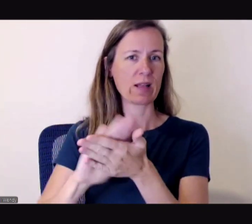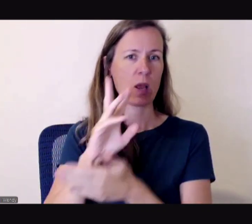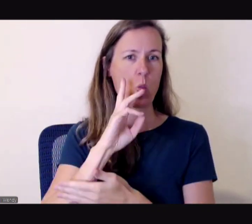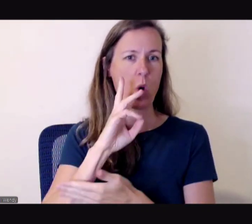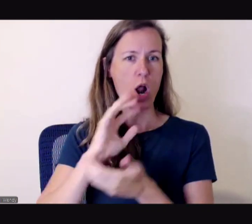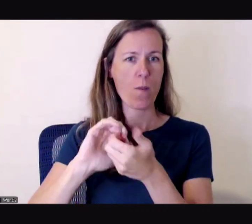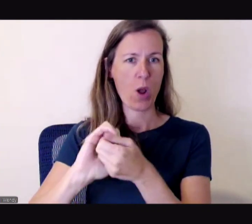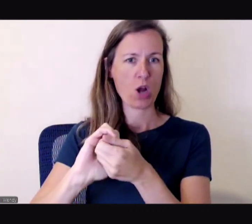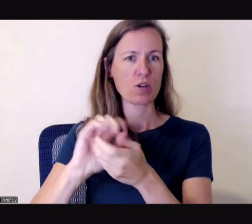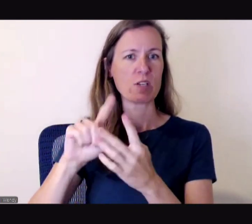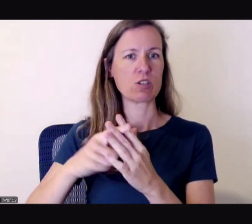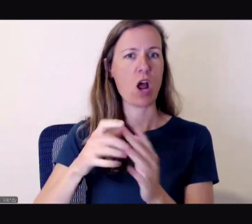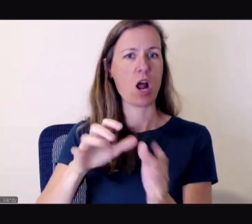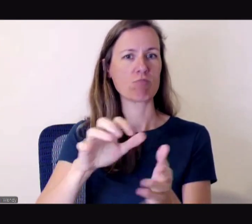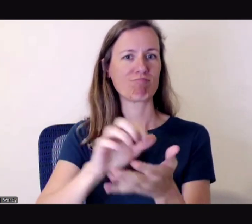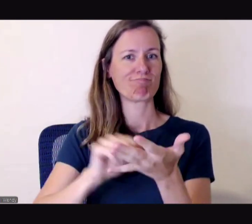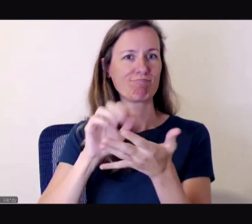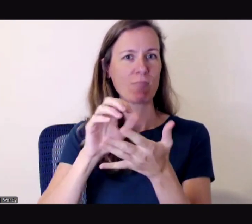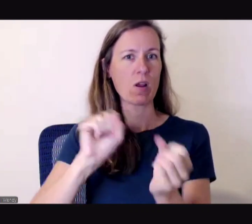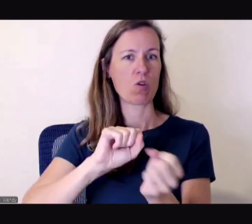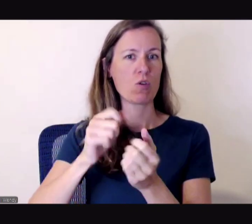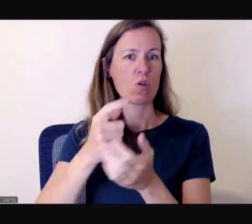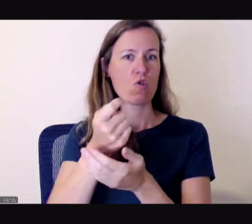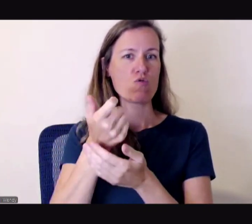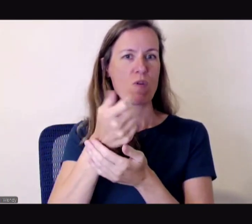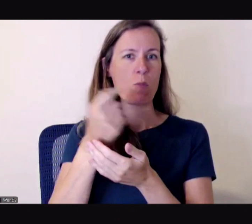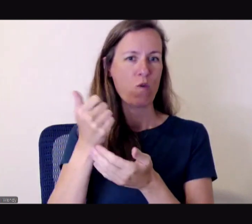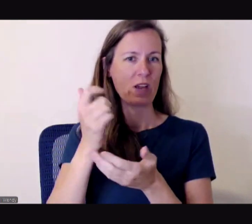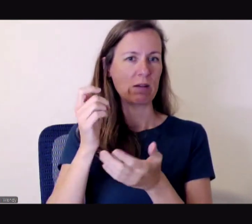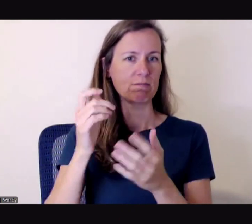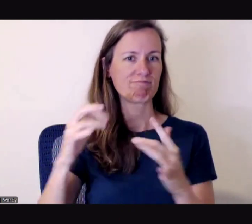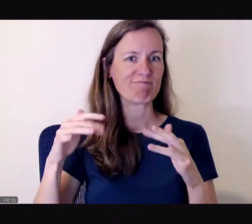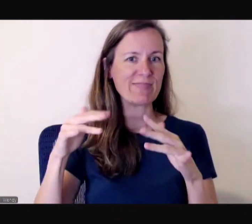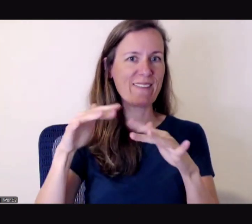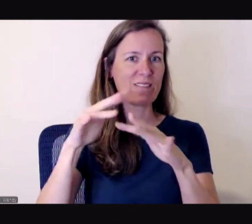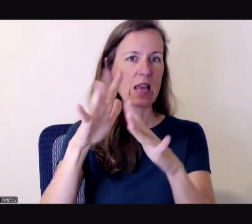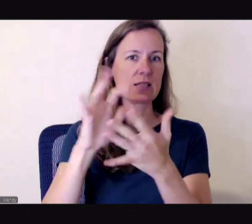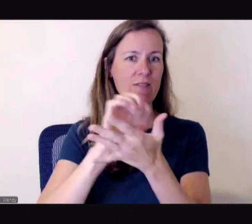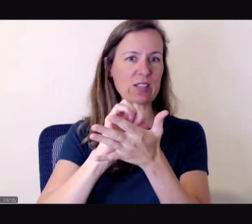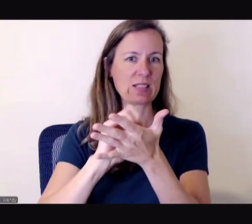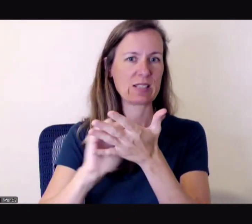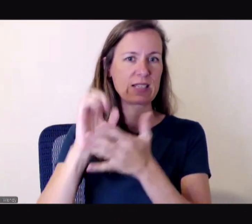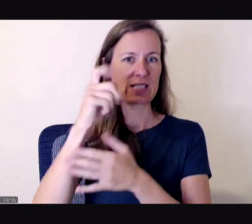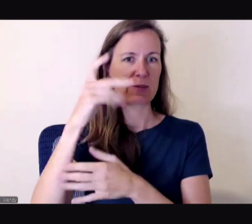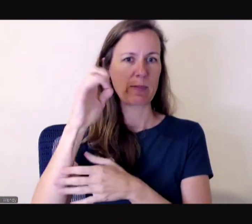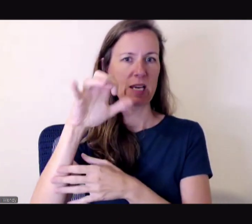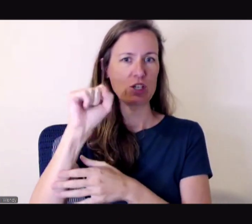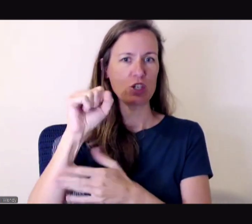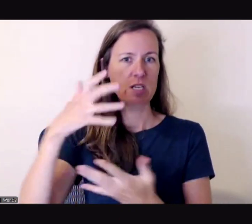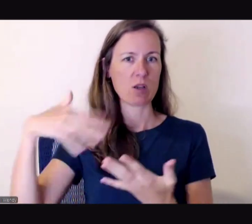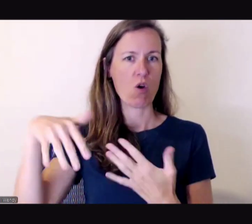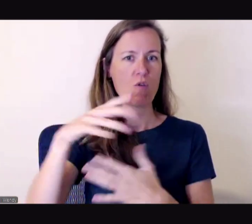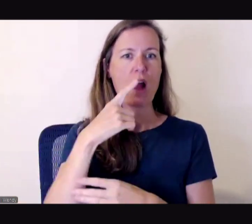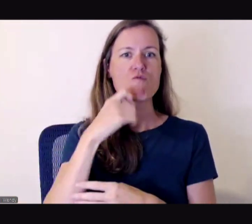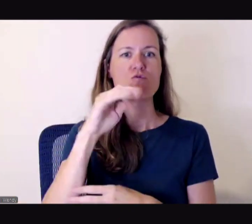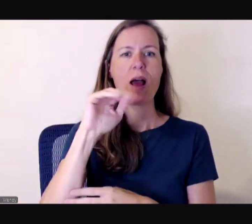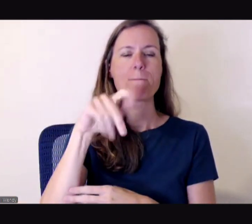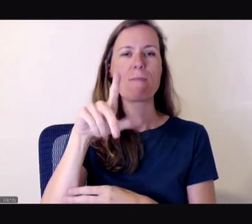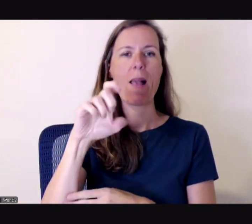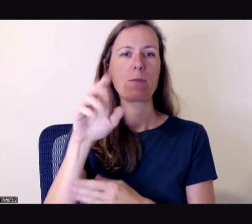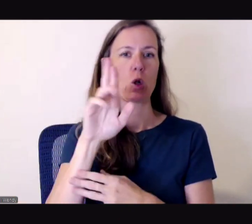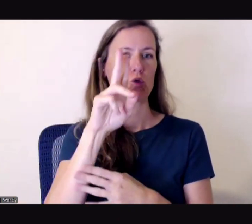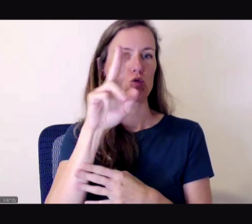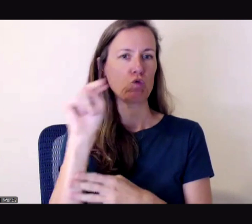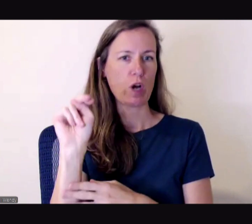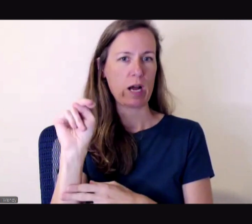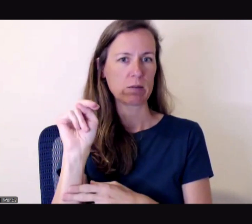NCPPC's Cheverly East Park and nearby town-owned land. The project objective is to